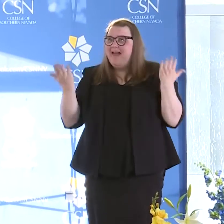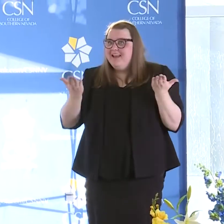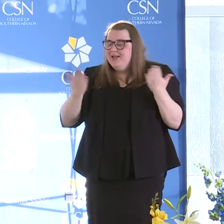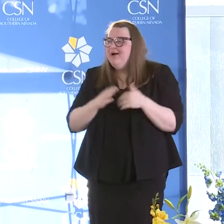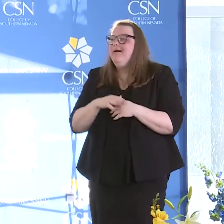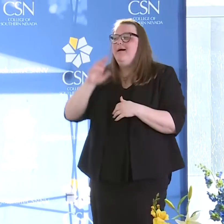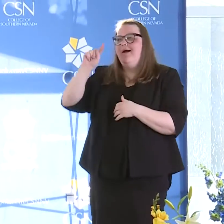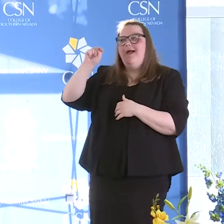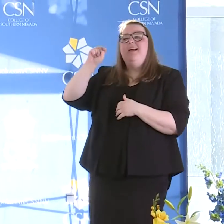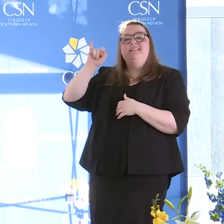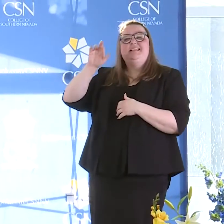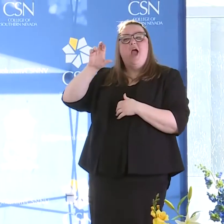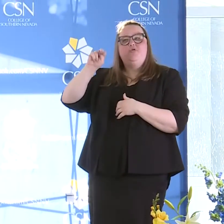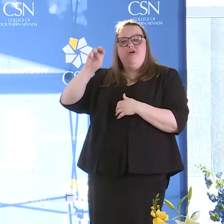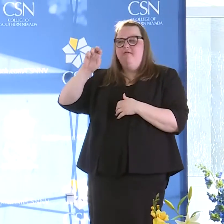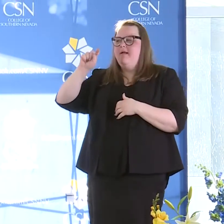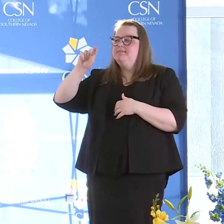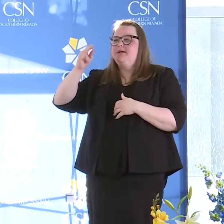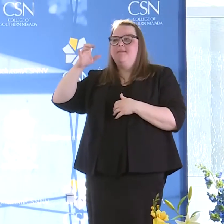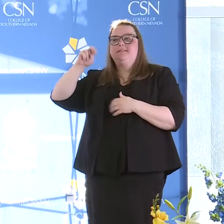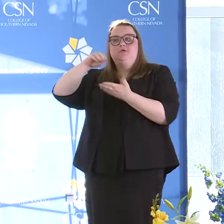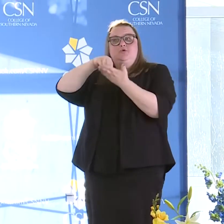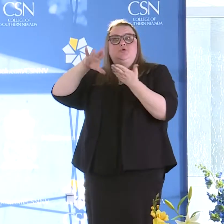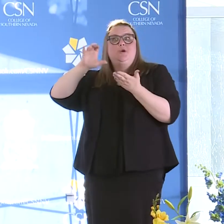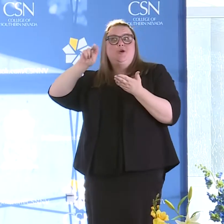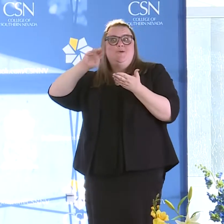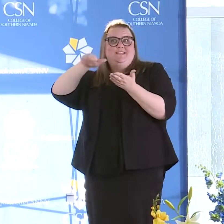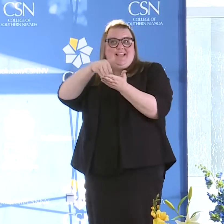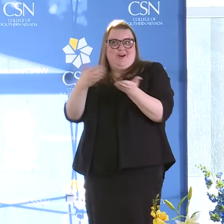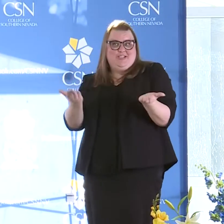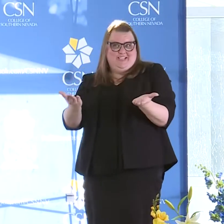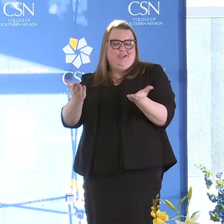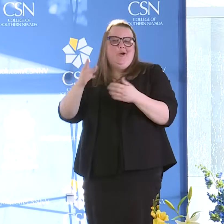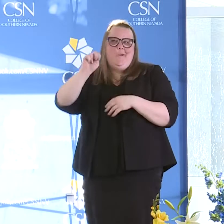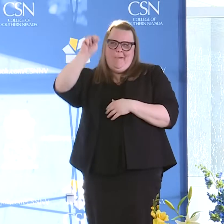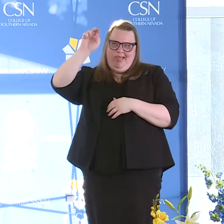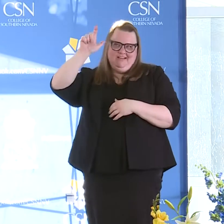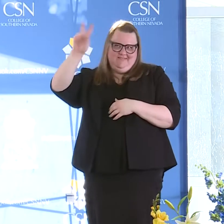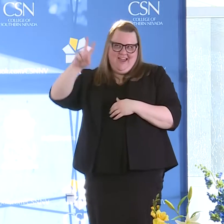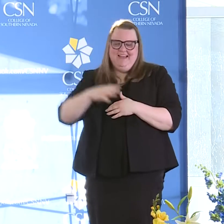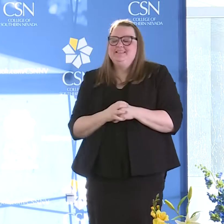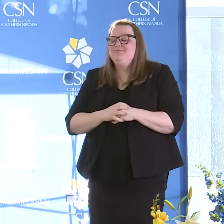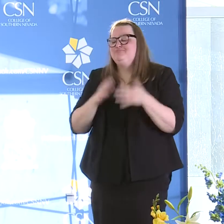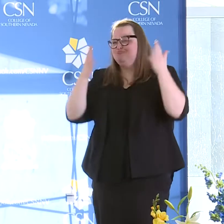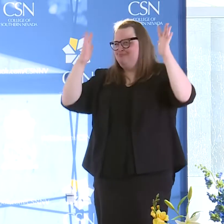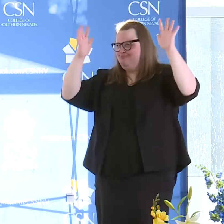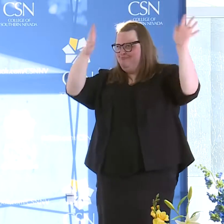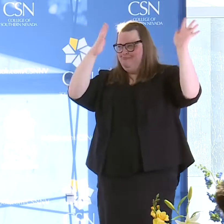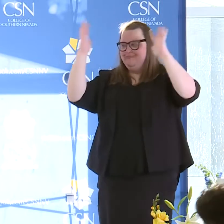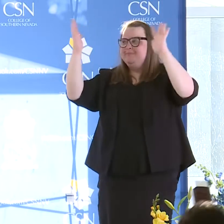Tyrone Thompson Student Union Center here at the North Las Vegas campus. So I can't wait.